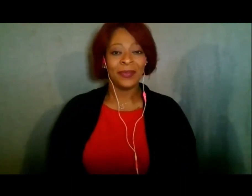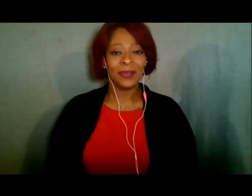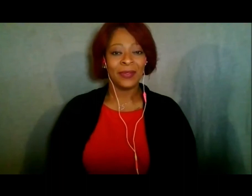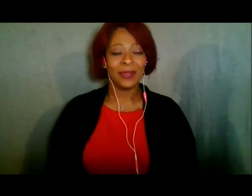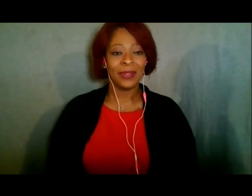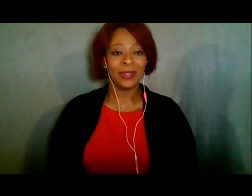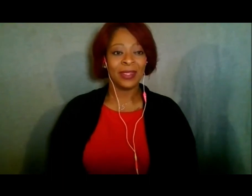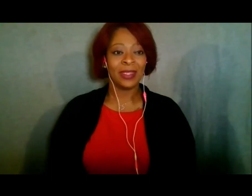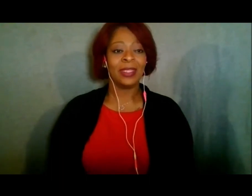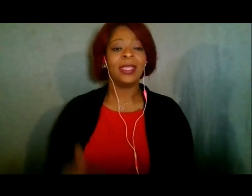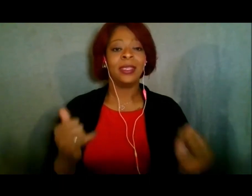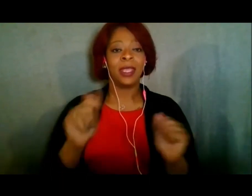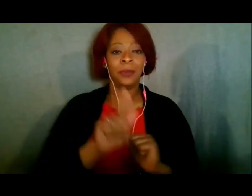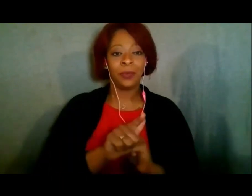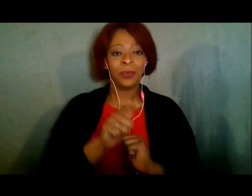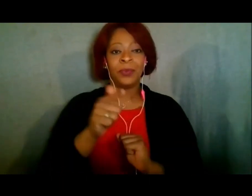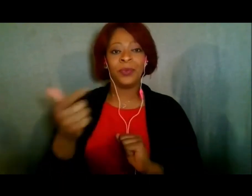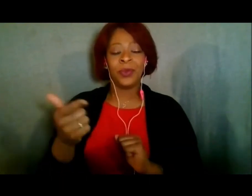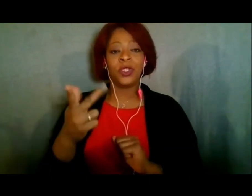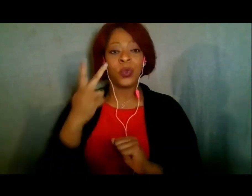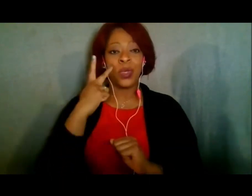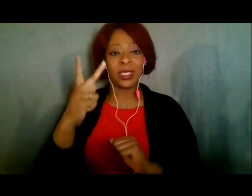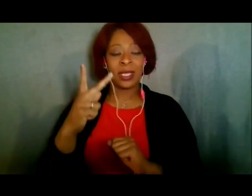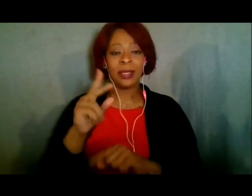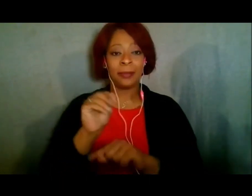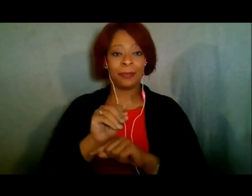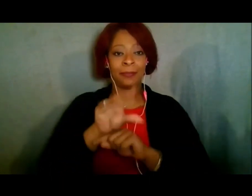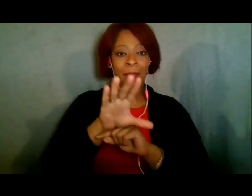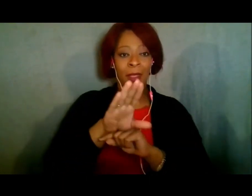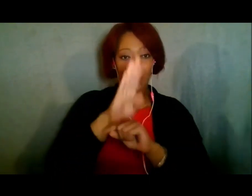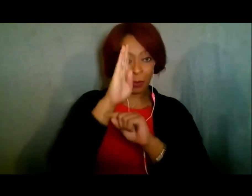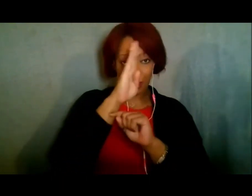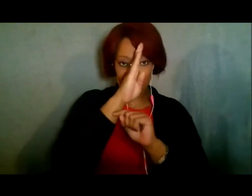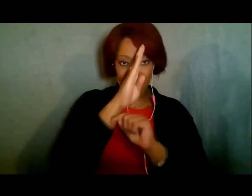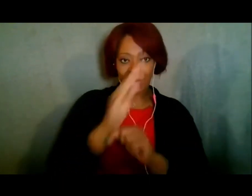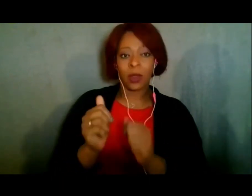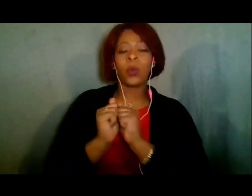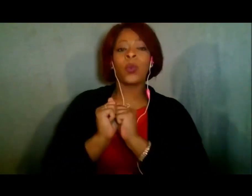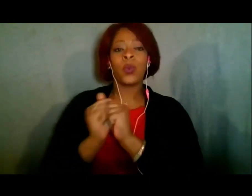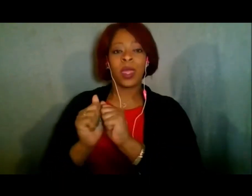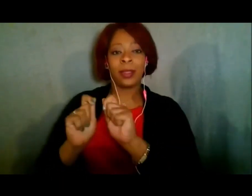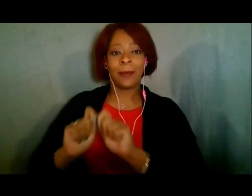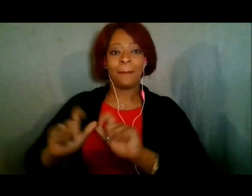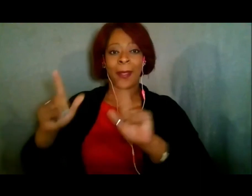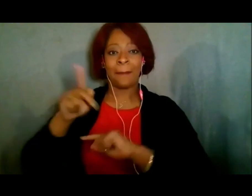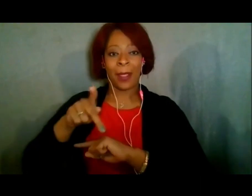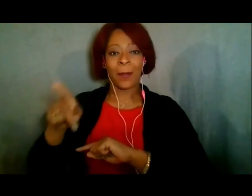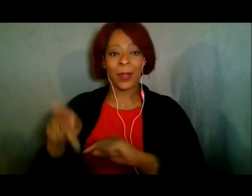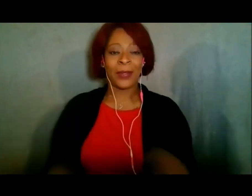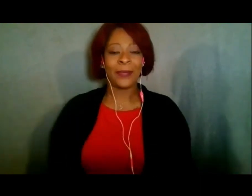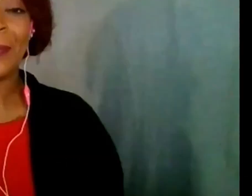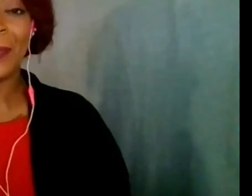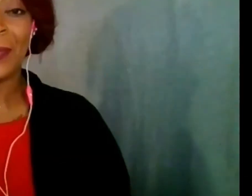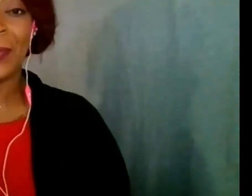All right, I'm going to switch over to the slide. That means you're going to see a spotlight of Brenda, and then I'll be sharing my screen. Perfect.